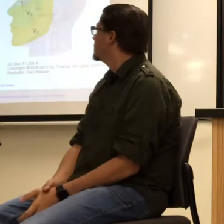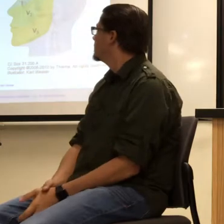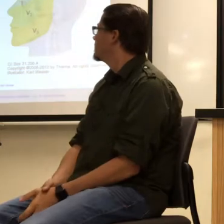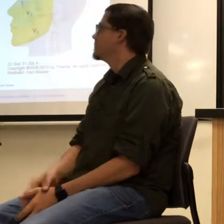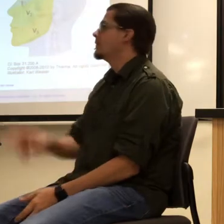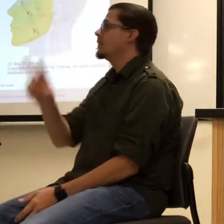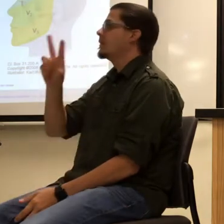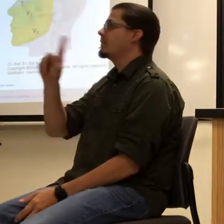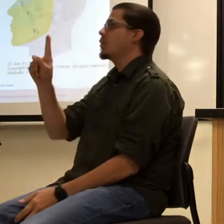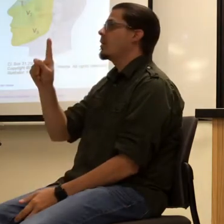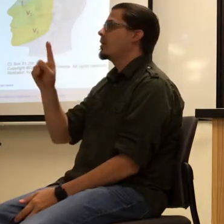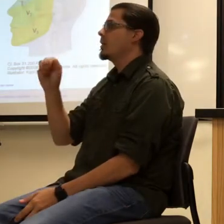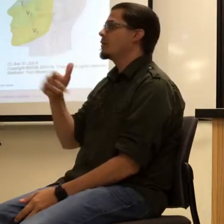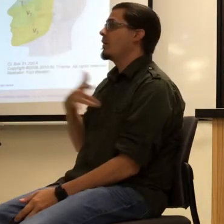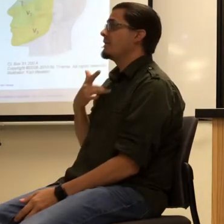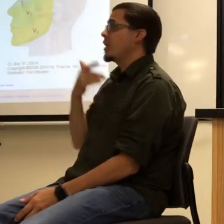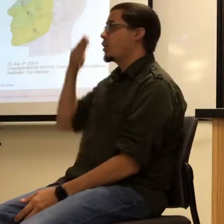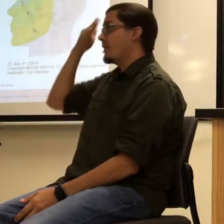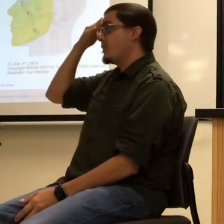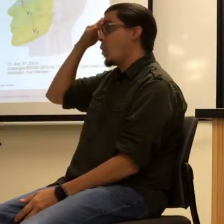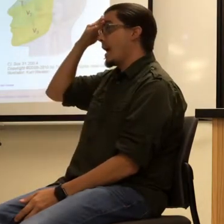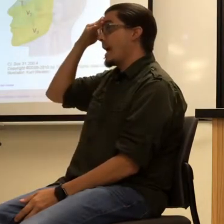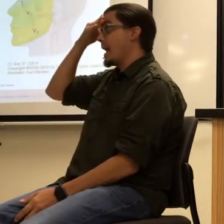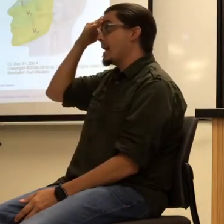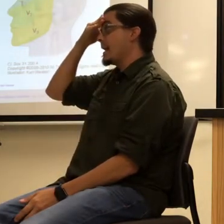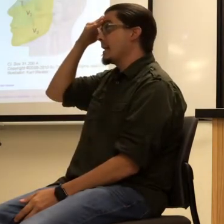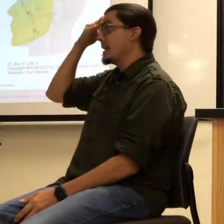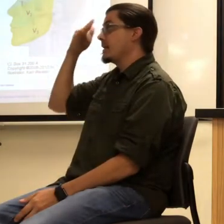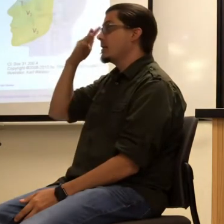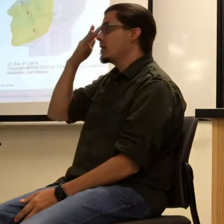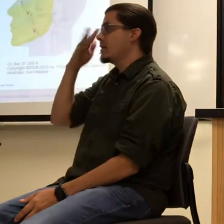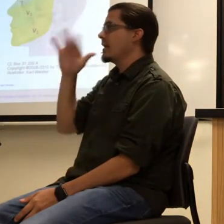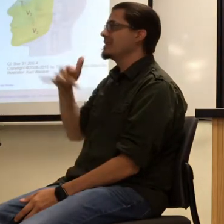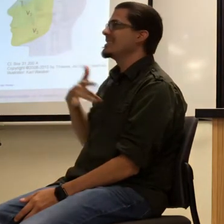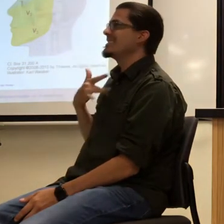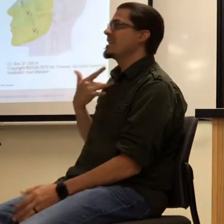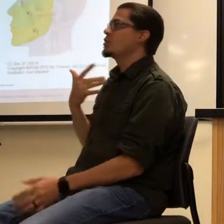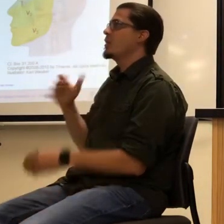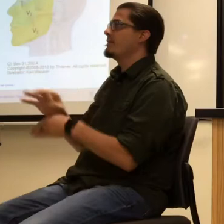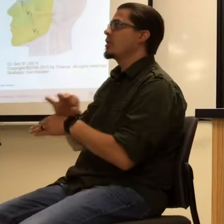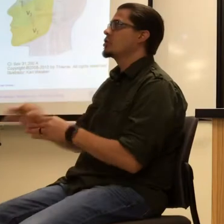V1, it helps you feel your forehead, basically. It's a sensory function.